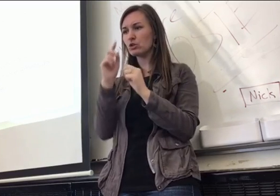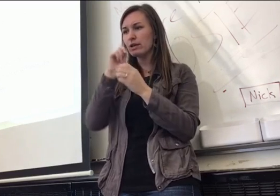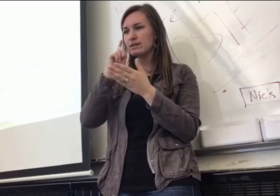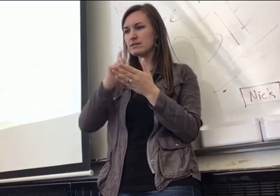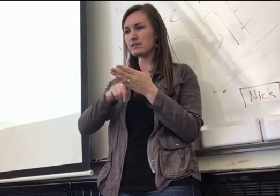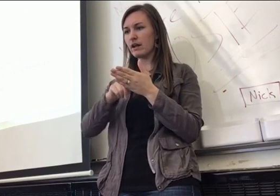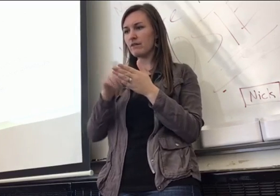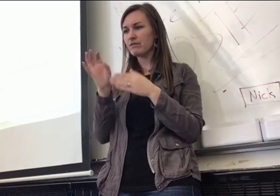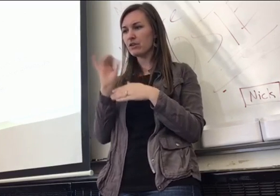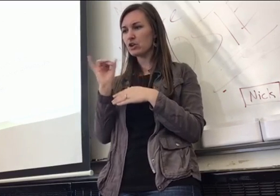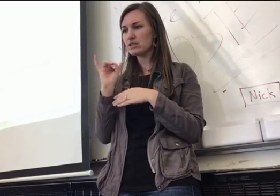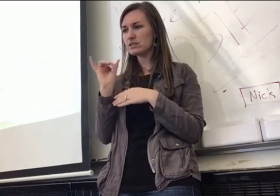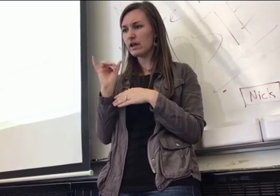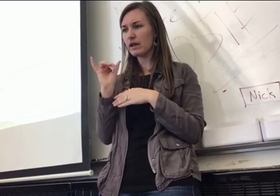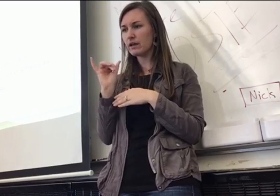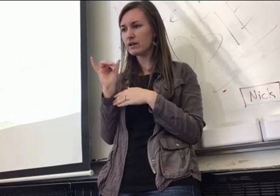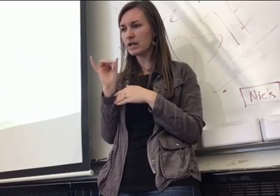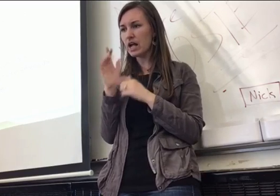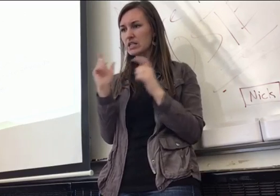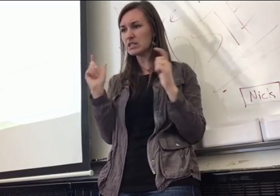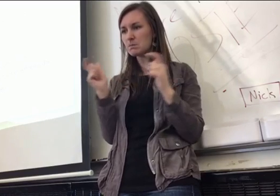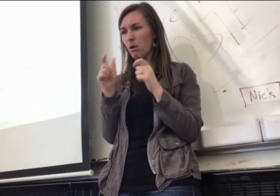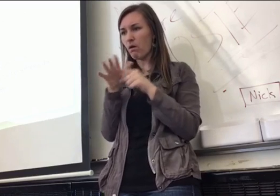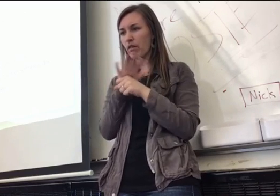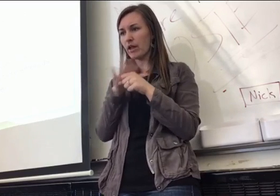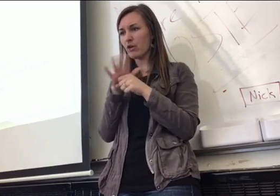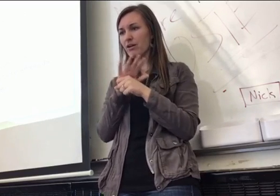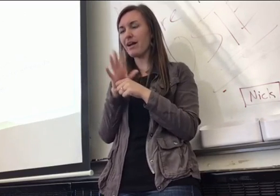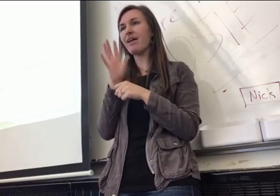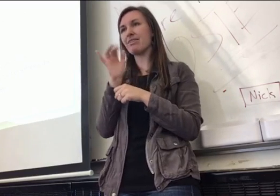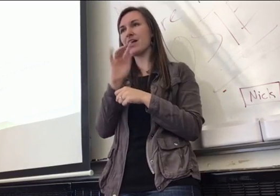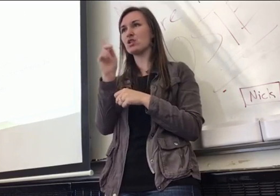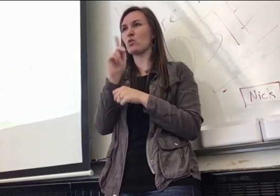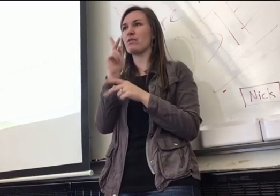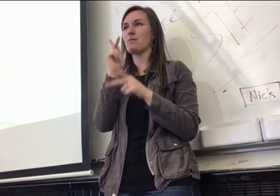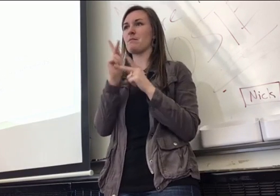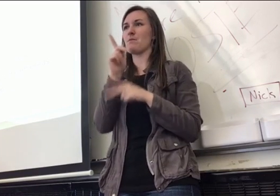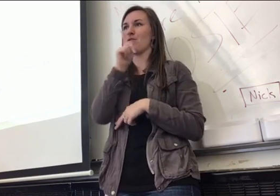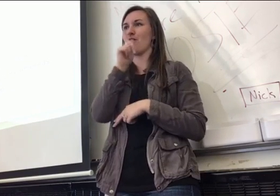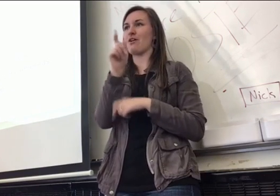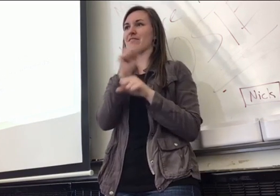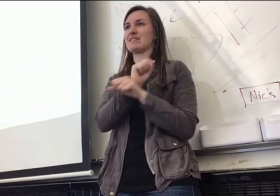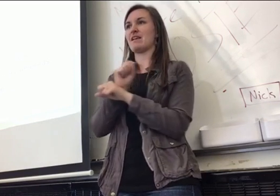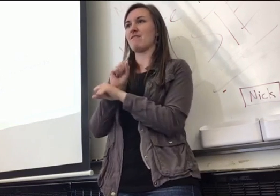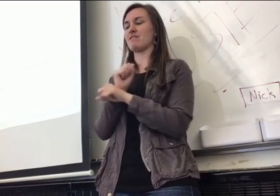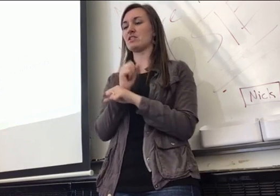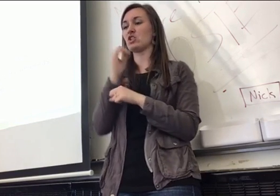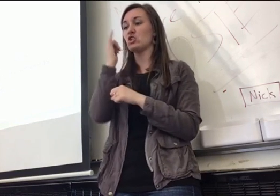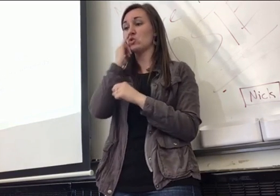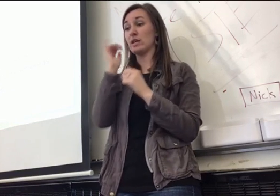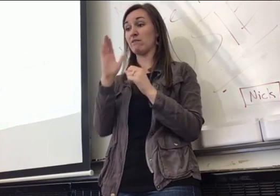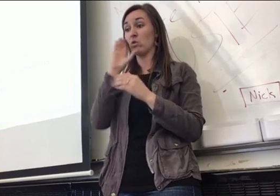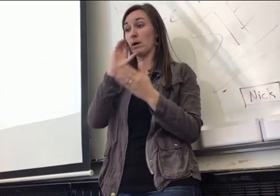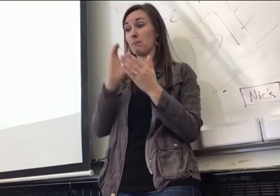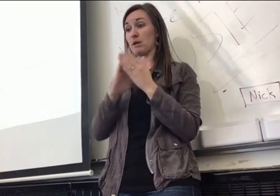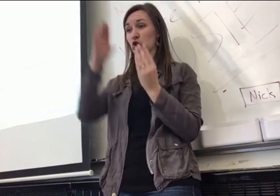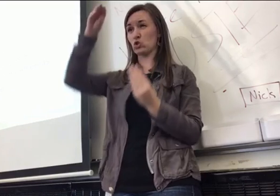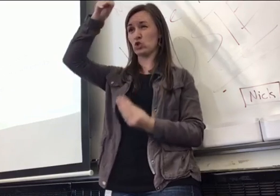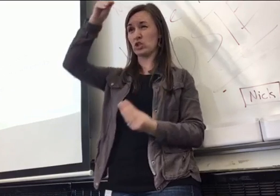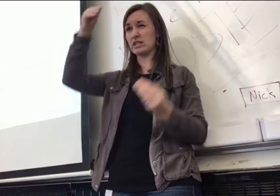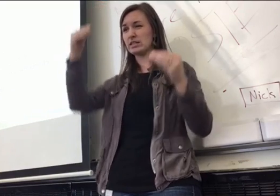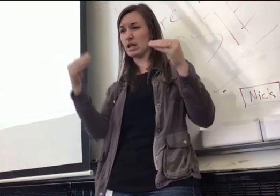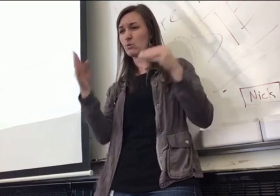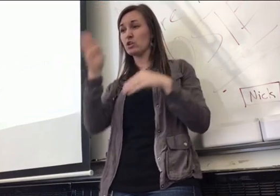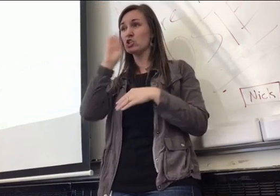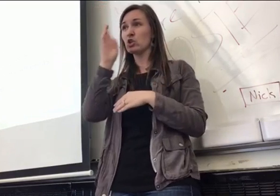a little gap. That's where the people are. Now, if you turn your picture sideways,